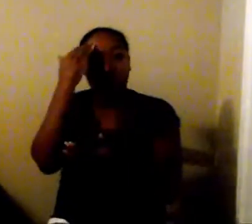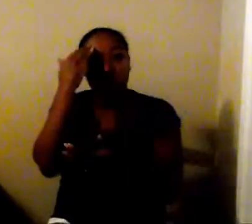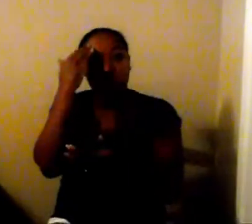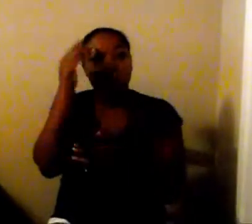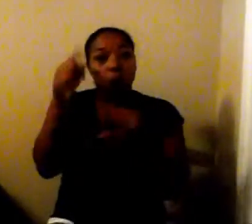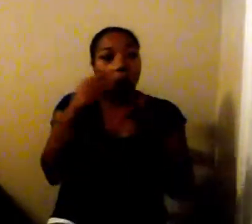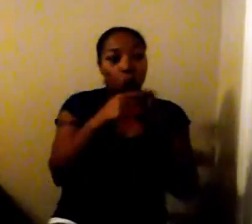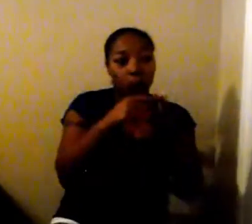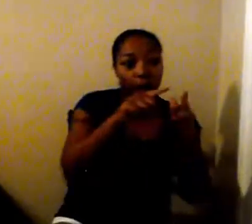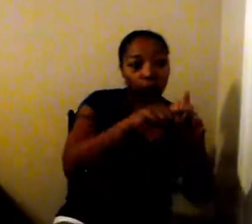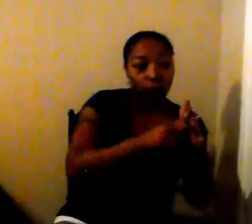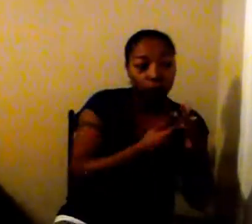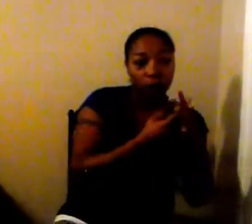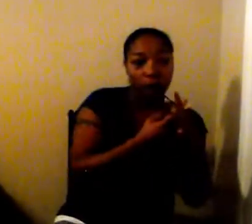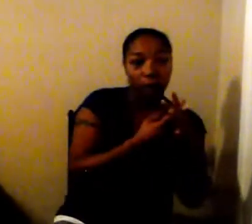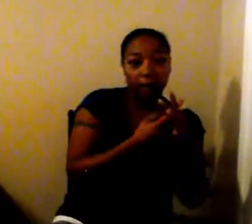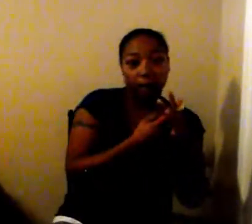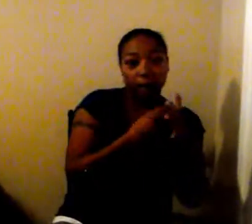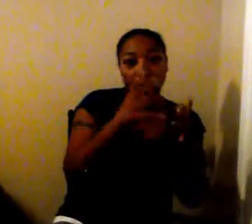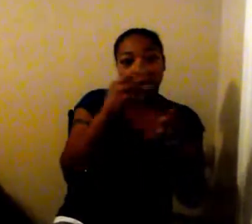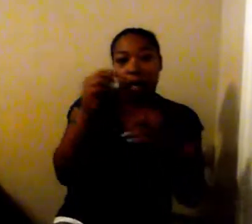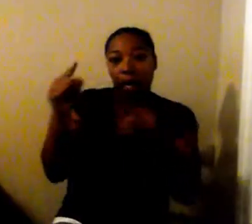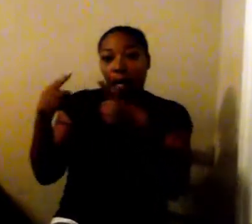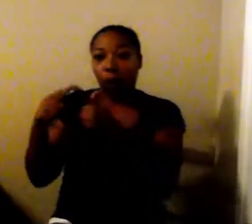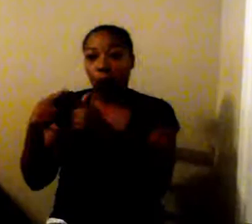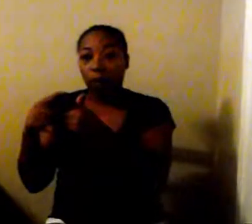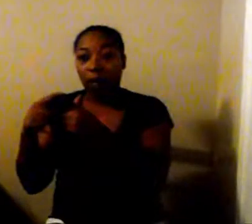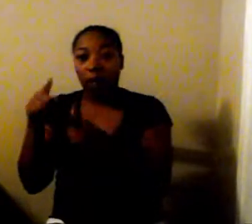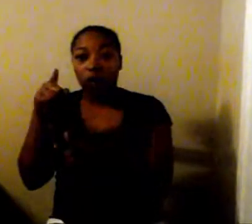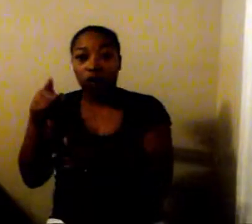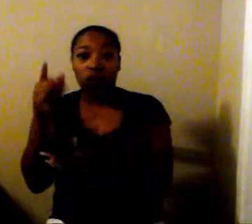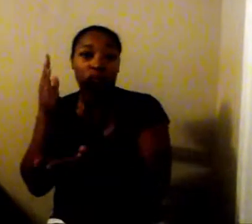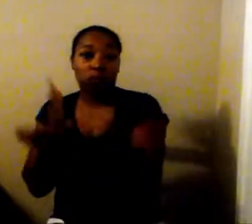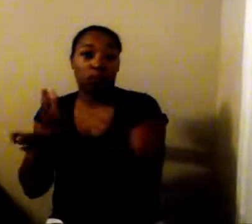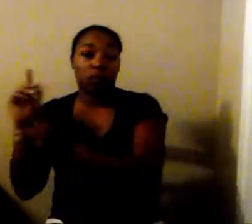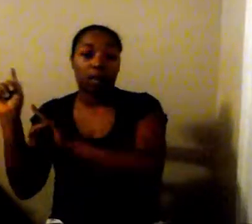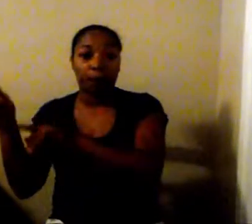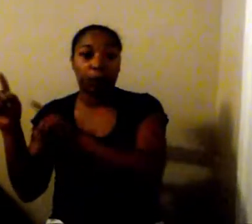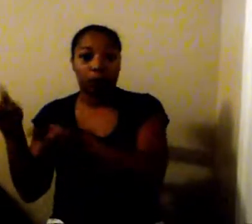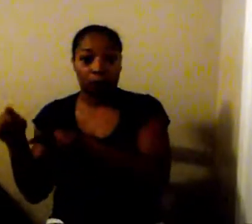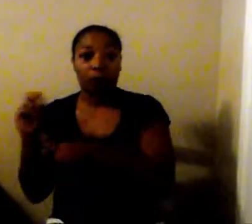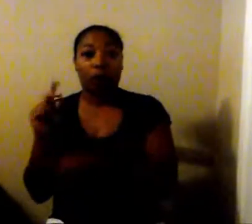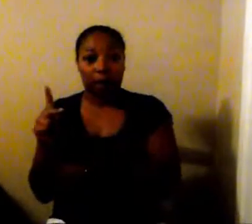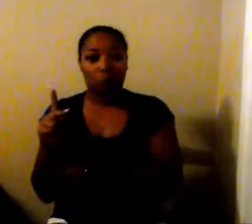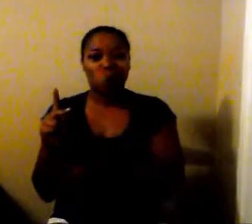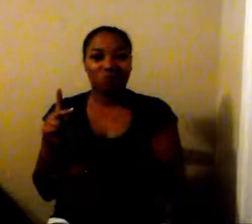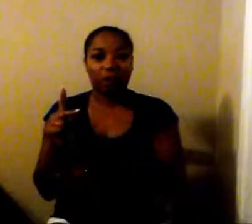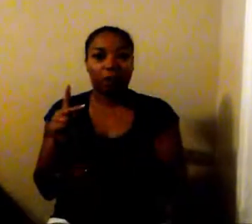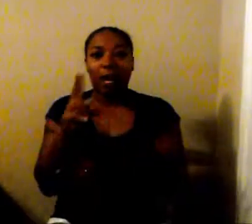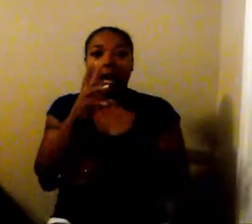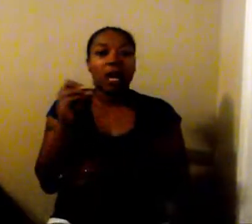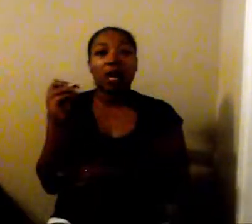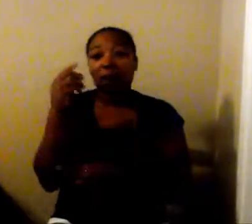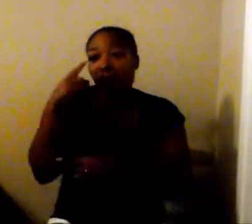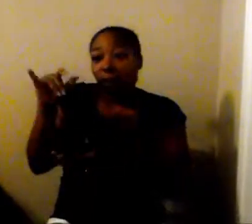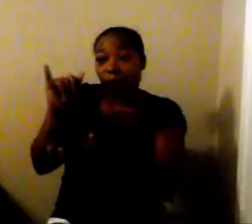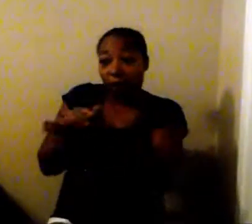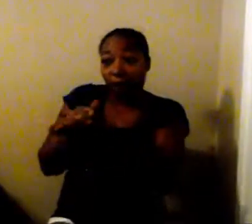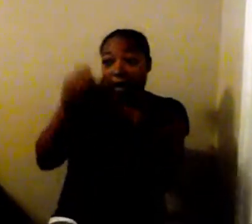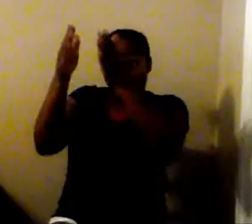know when you started and when you stopped going, okay? And for that